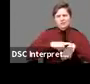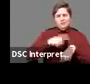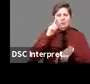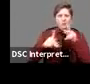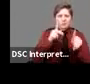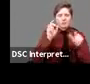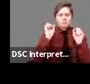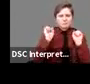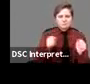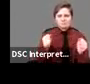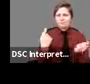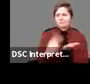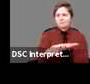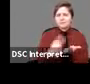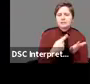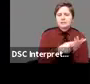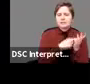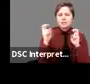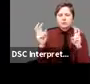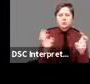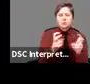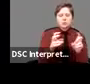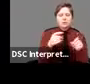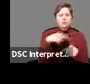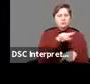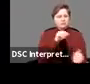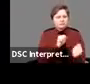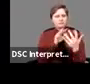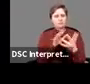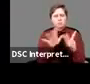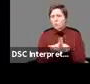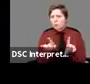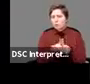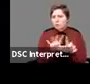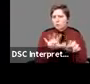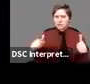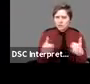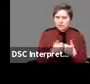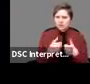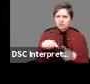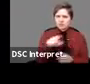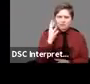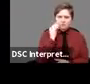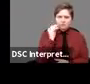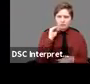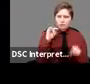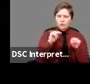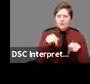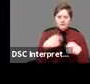be able to talk about the issues that they are facing and the challenges that they're facing